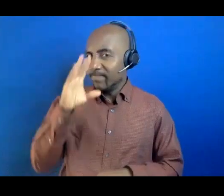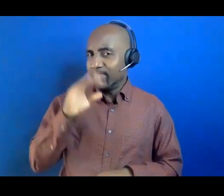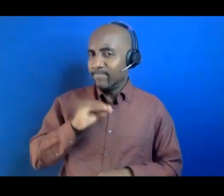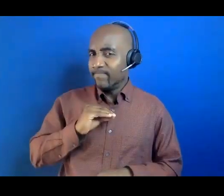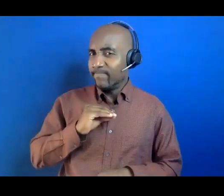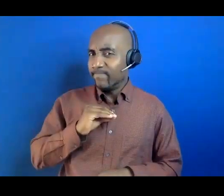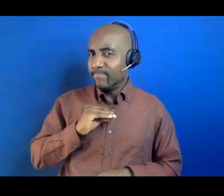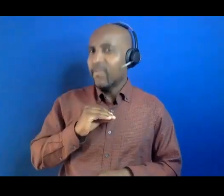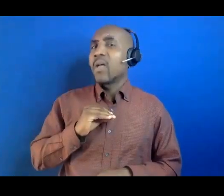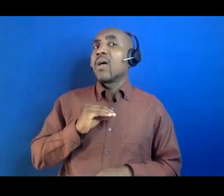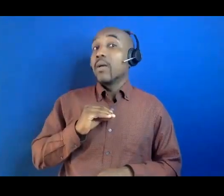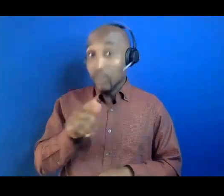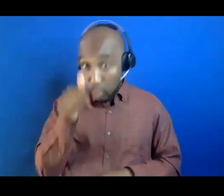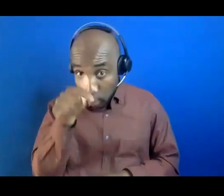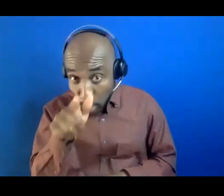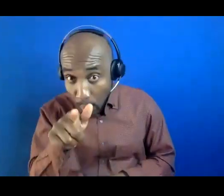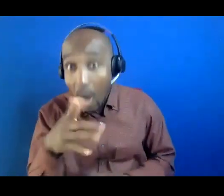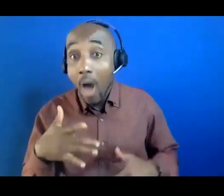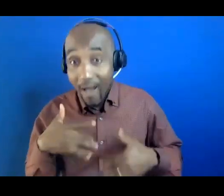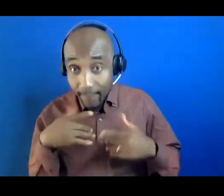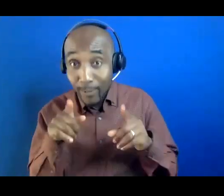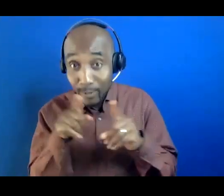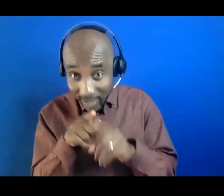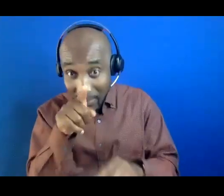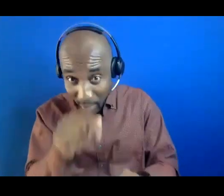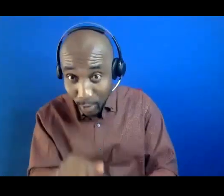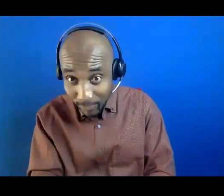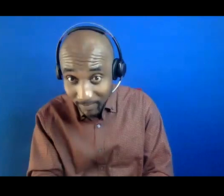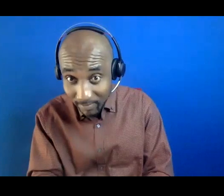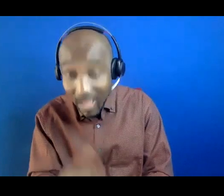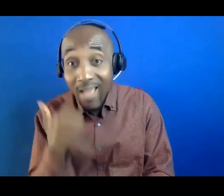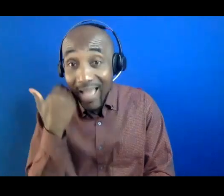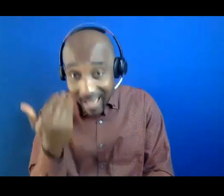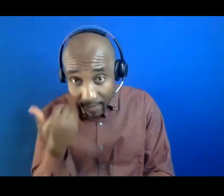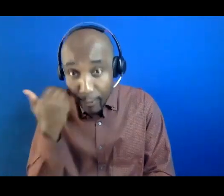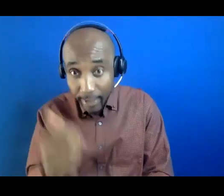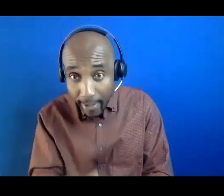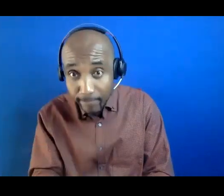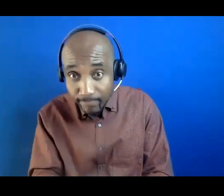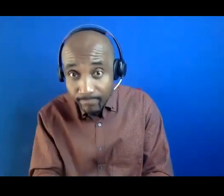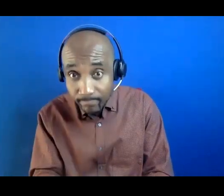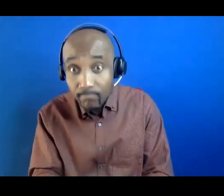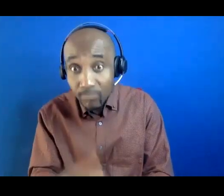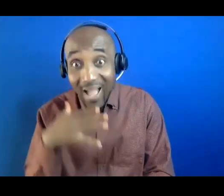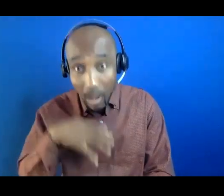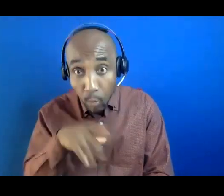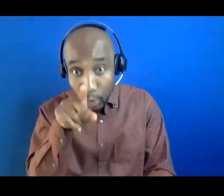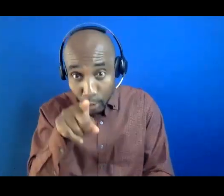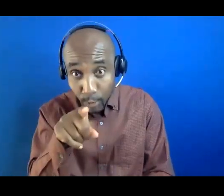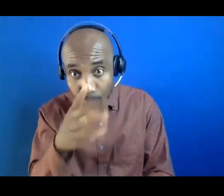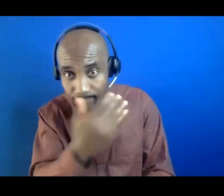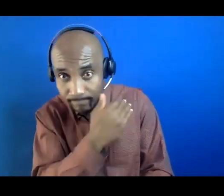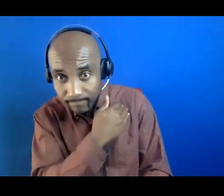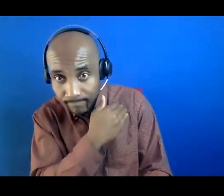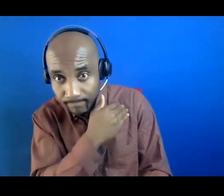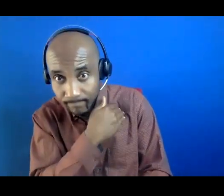how I feel about you? Do you know every day that I just want you to come and